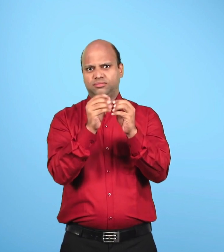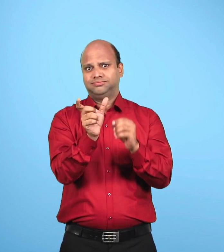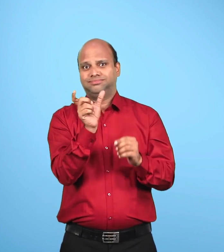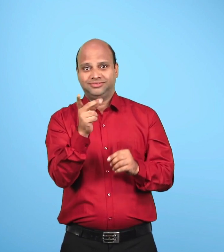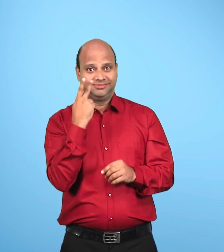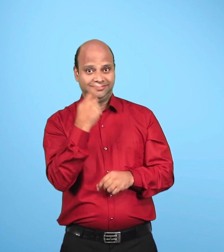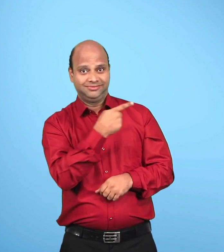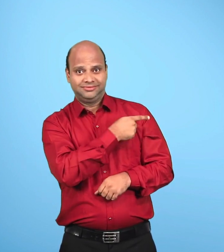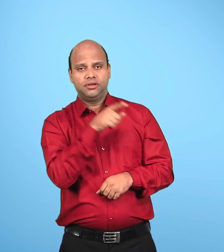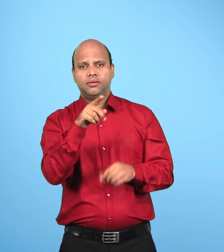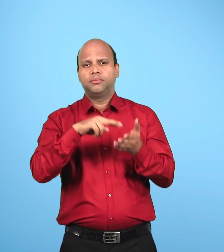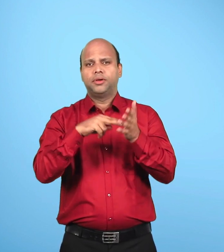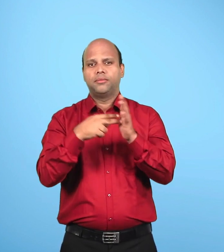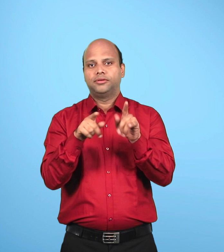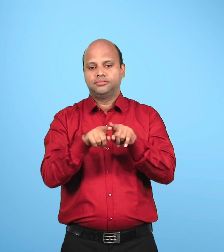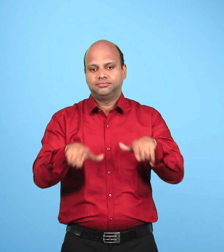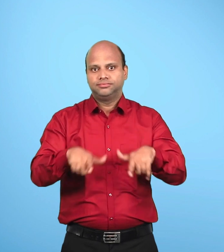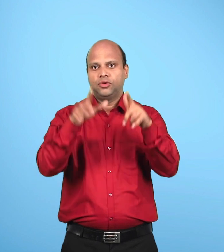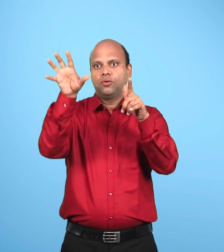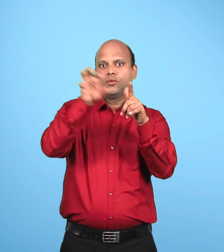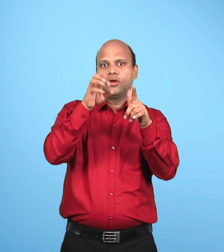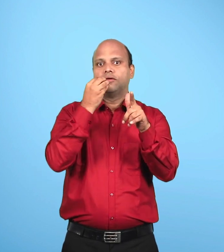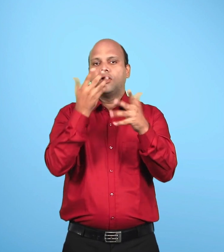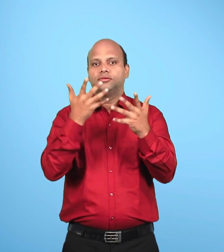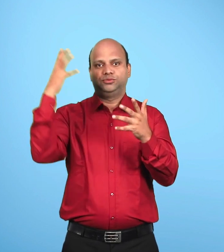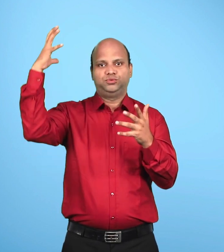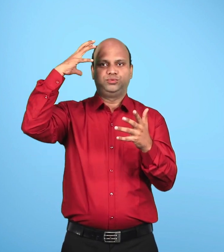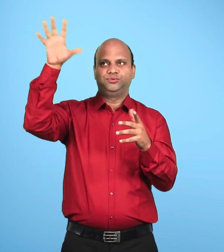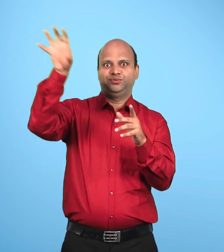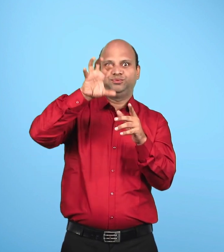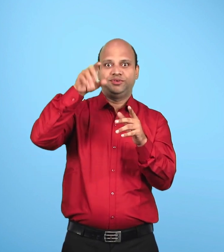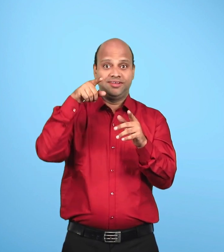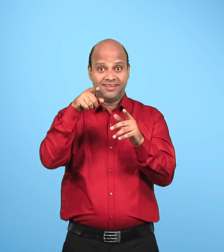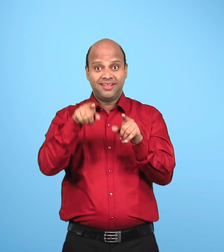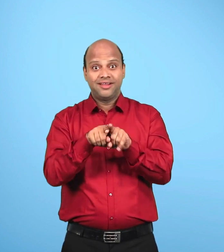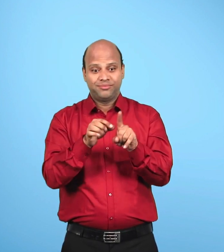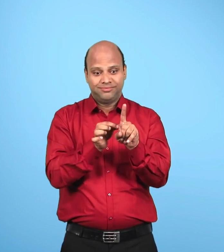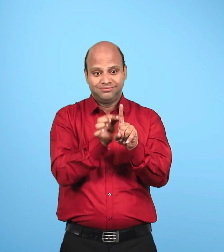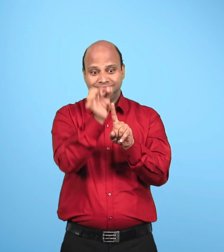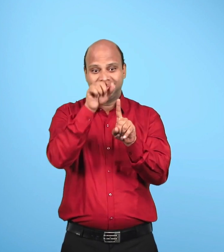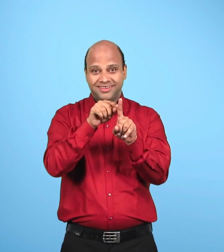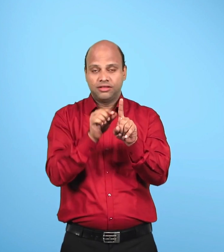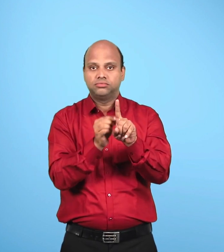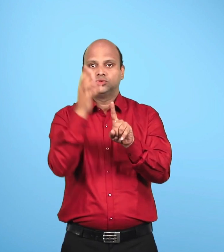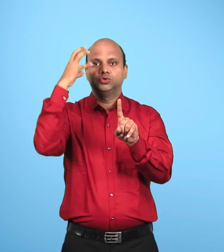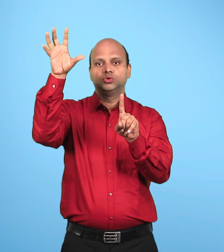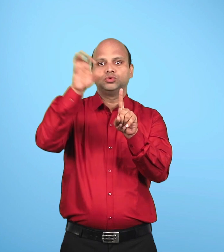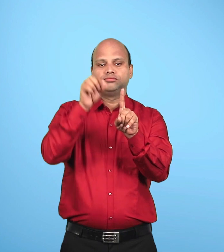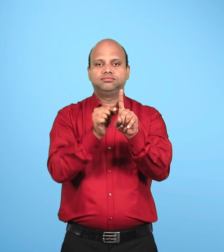Photosynthesis in these plants is usually carried out by the stems. The stem is also covered with a thick waxy